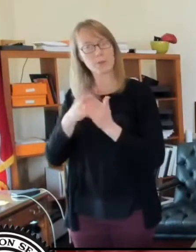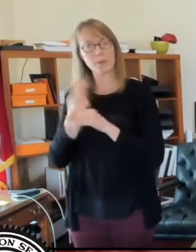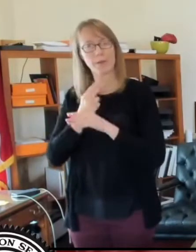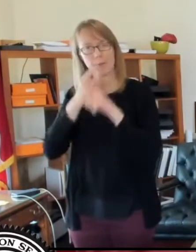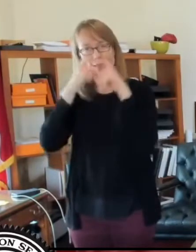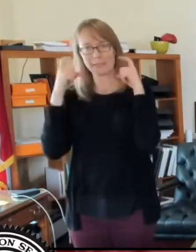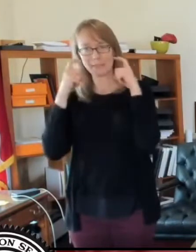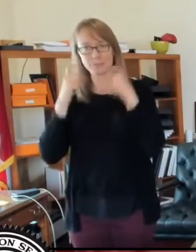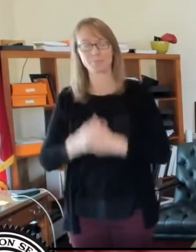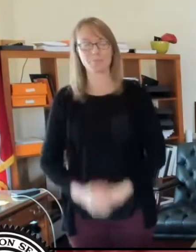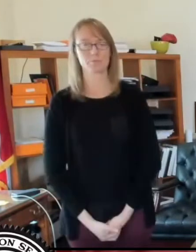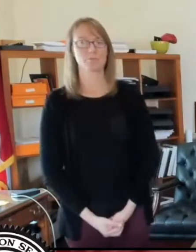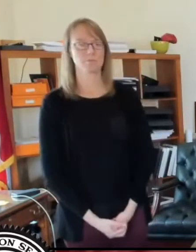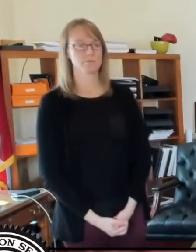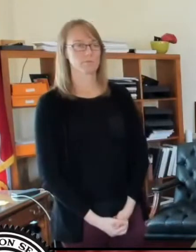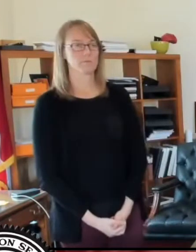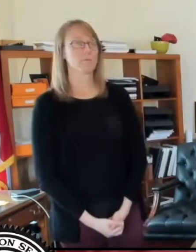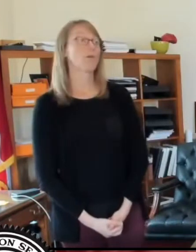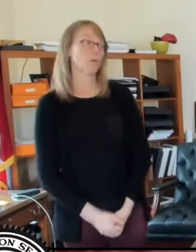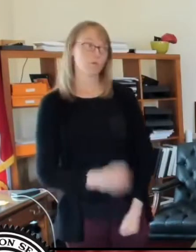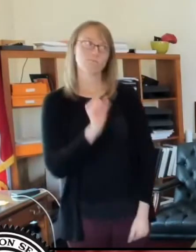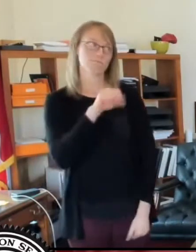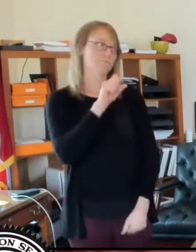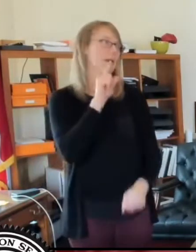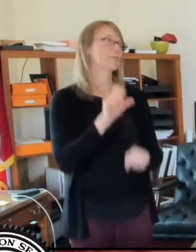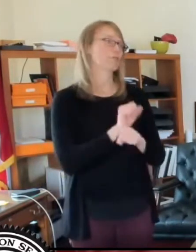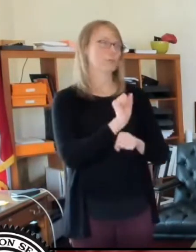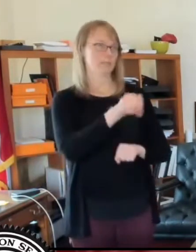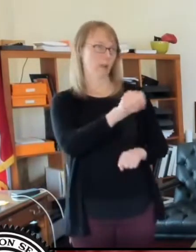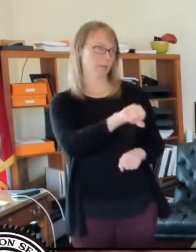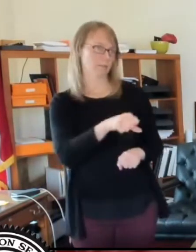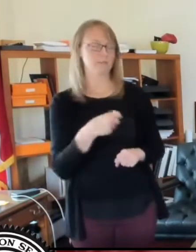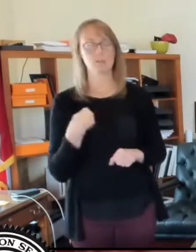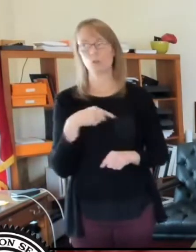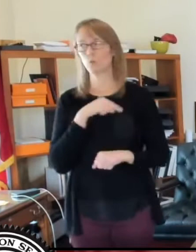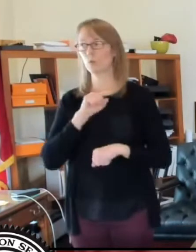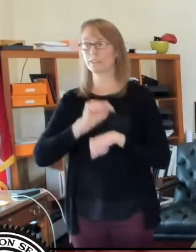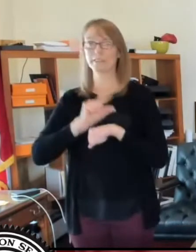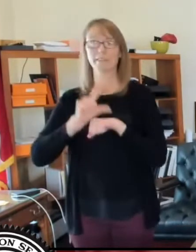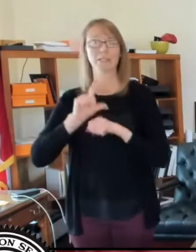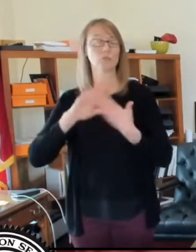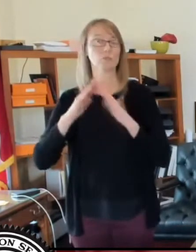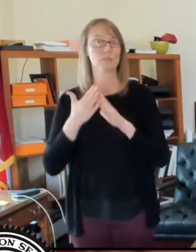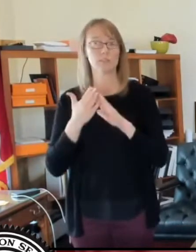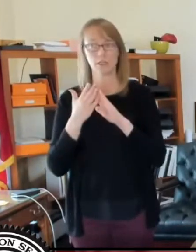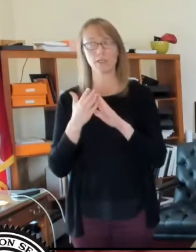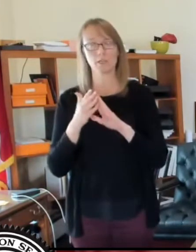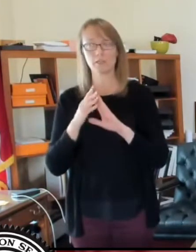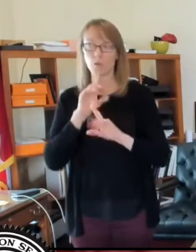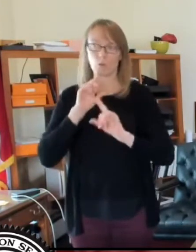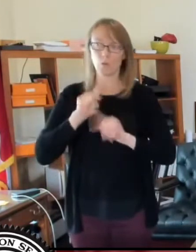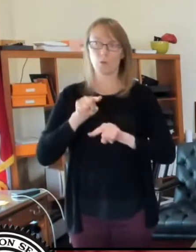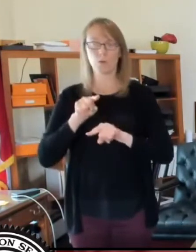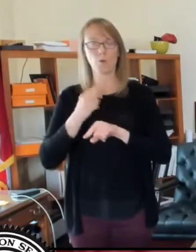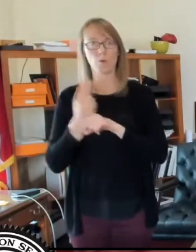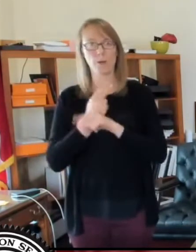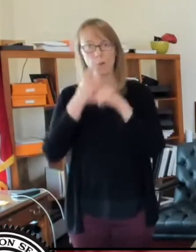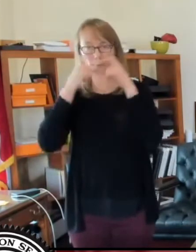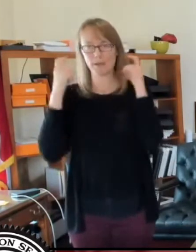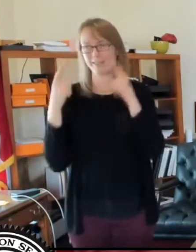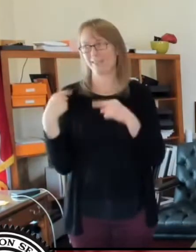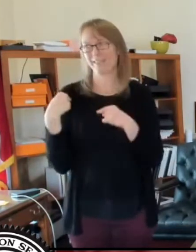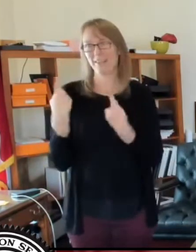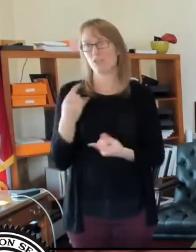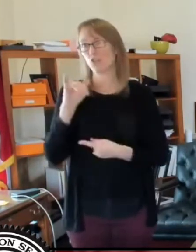Absolutely. You know, the city of St. Louis and St. Louis County, we've had a mask mandate in place since early July. And our numbers have